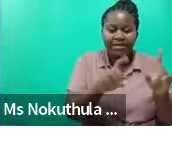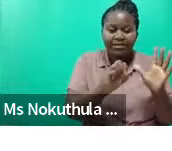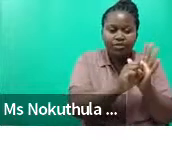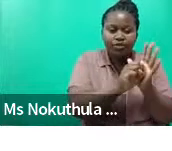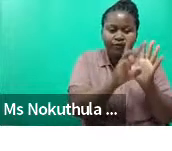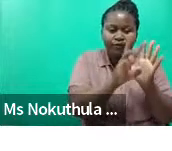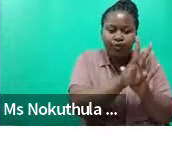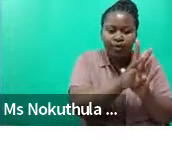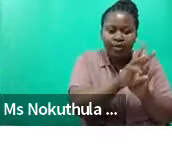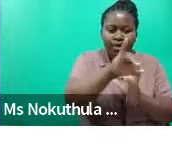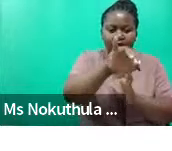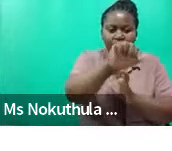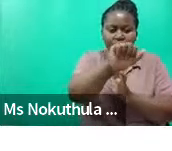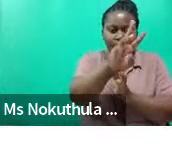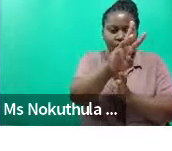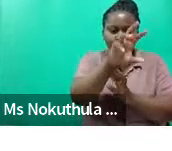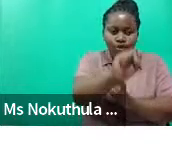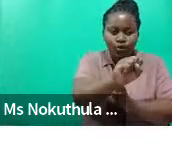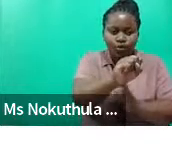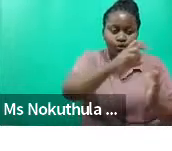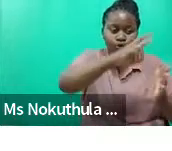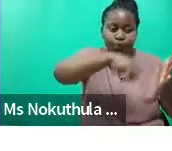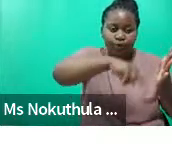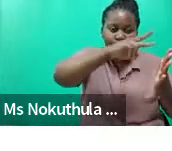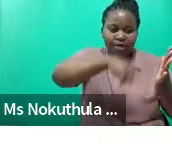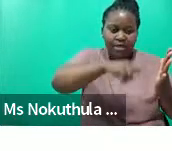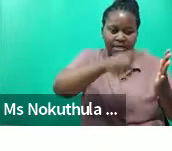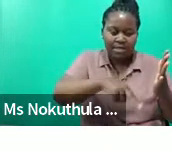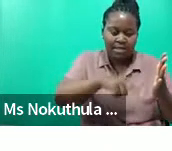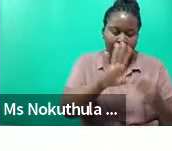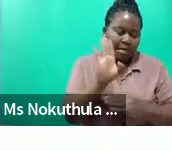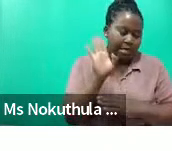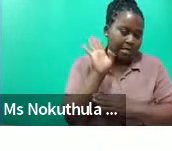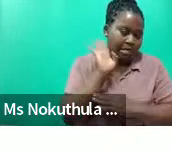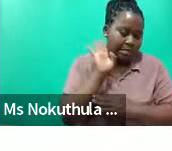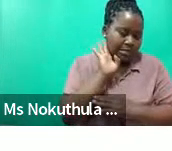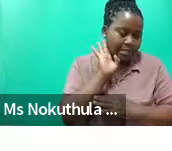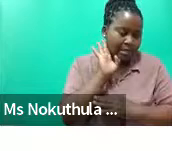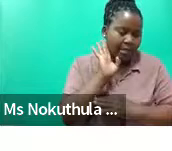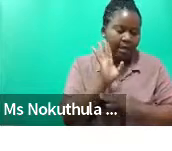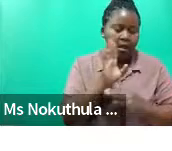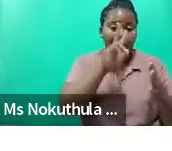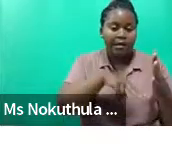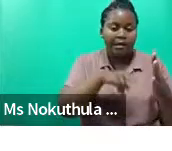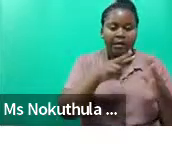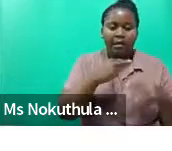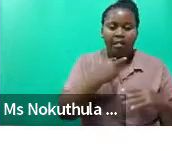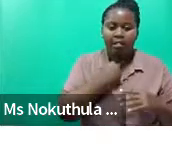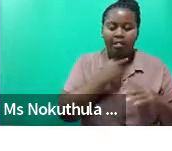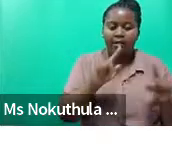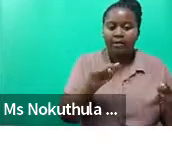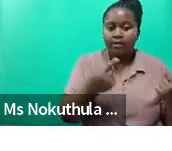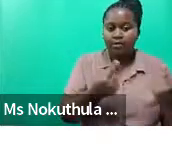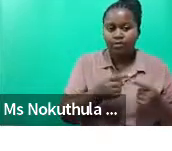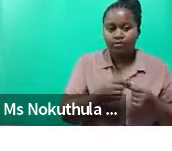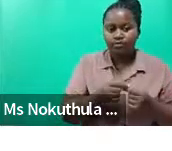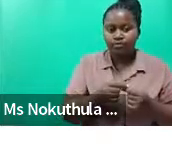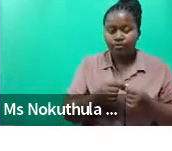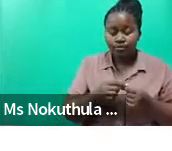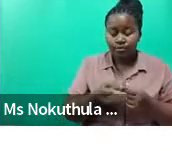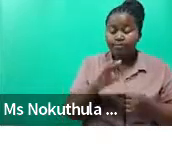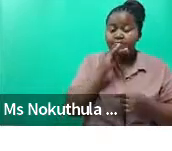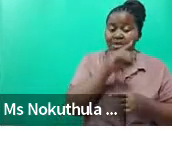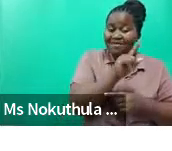not able to read those lesson plans or that information that was provided on that platform. So that